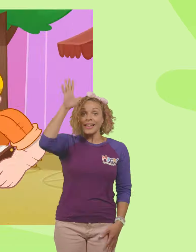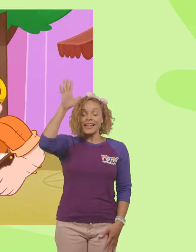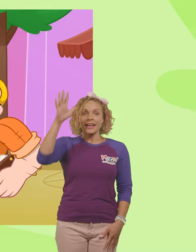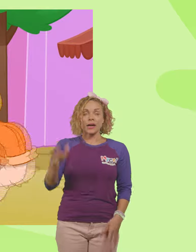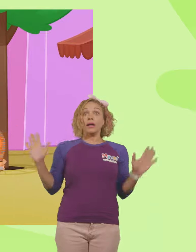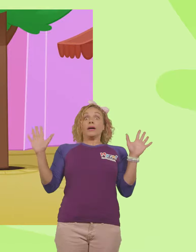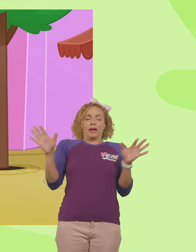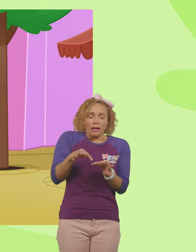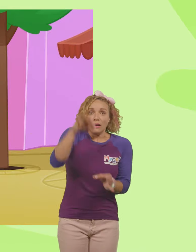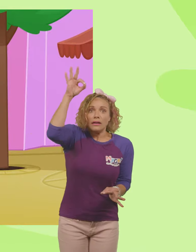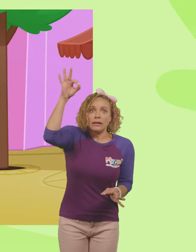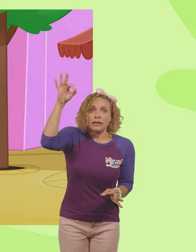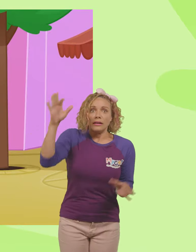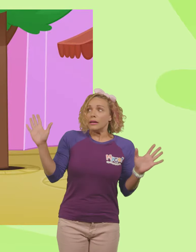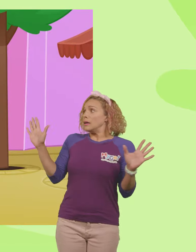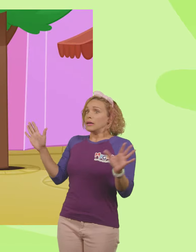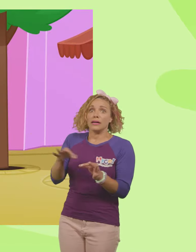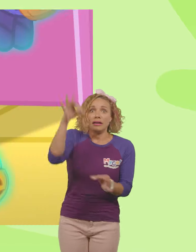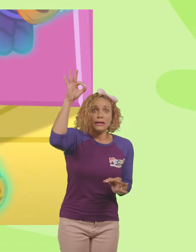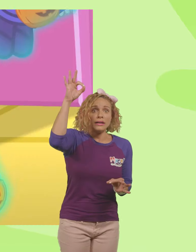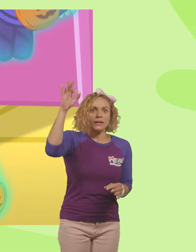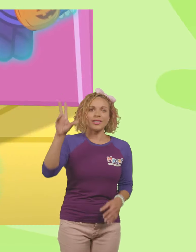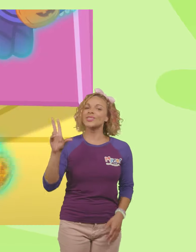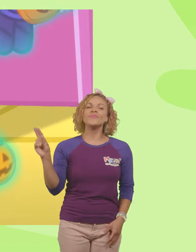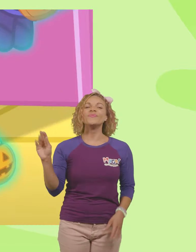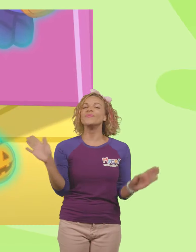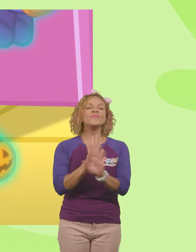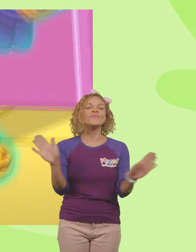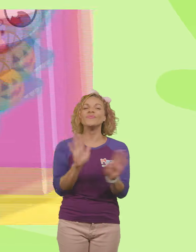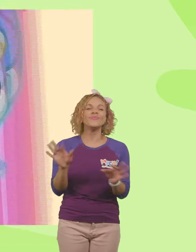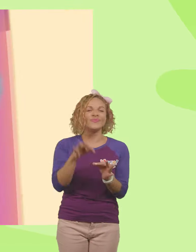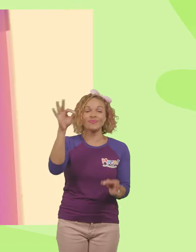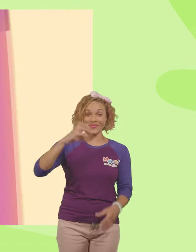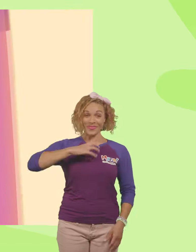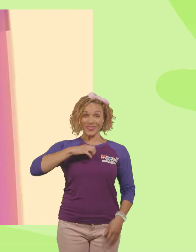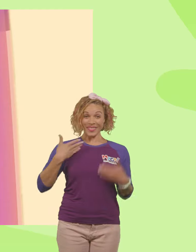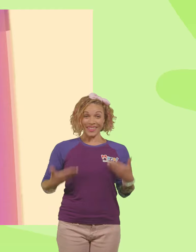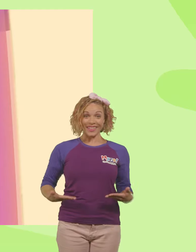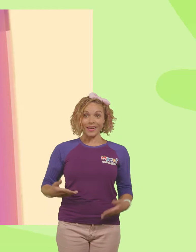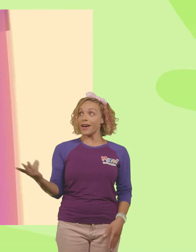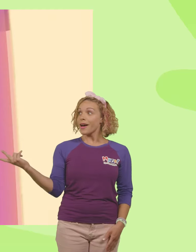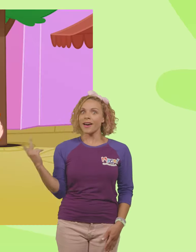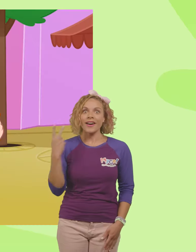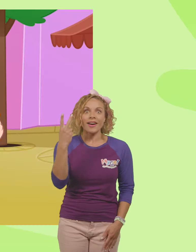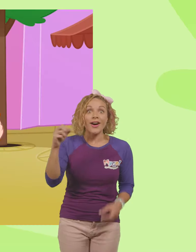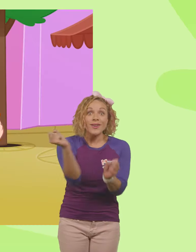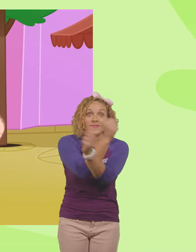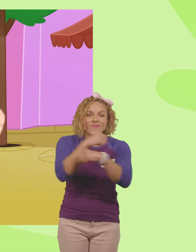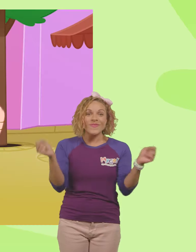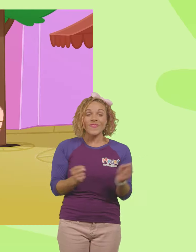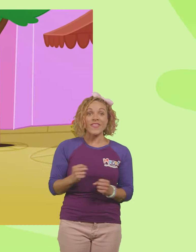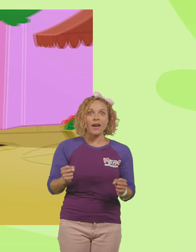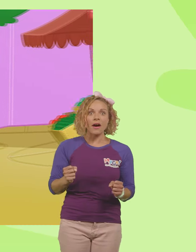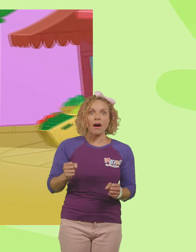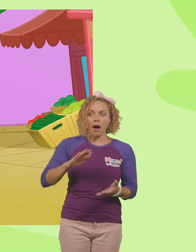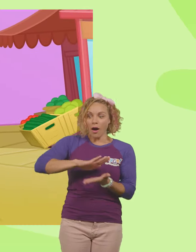Daddy! Whoa! Ghost! Ghost! No ghost! Morphle! We saw Spookler, Daddy, and he turned